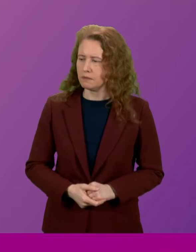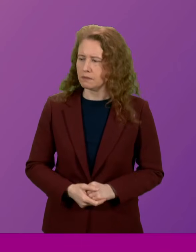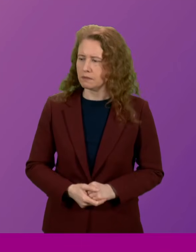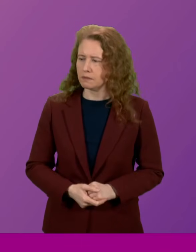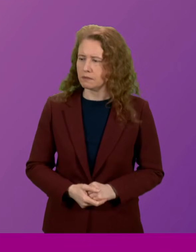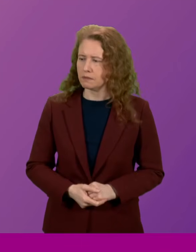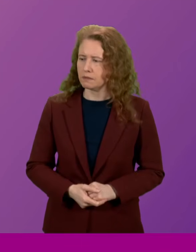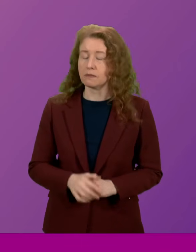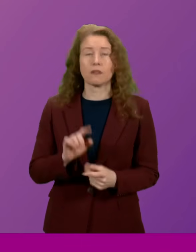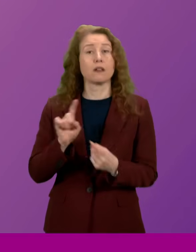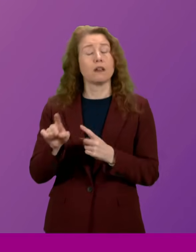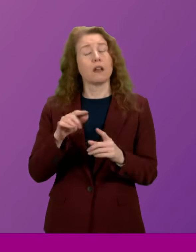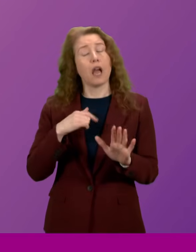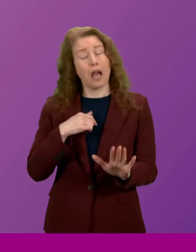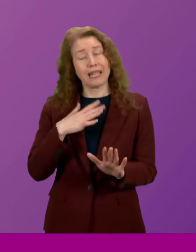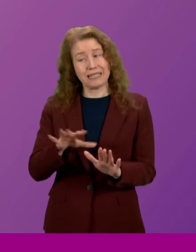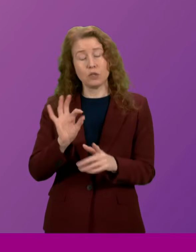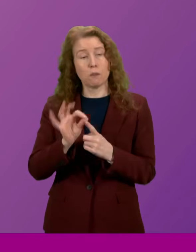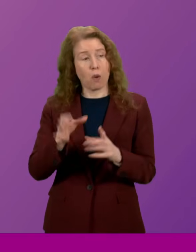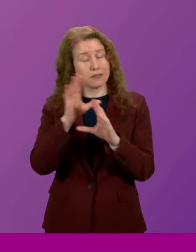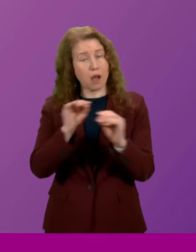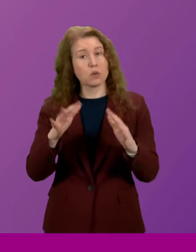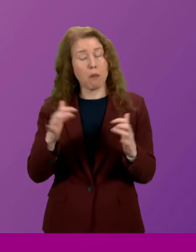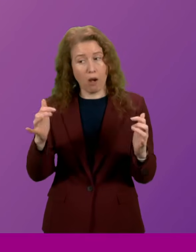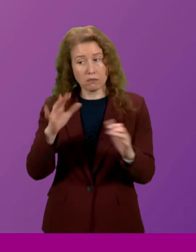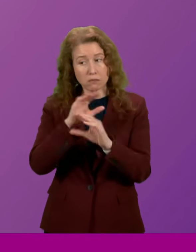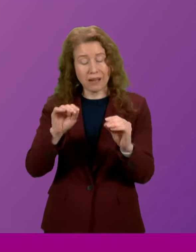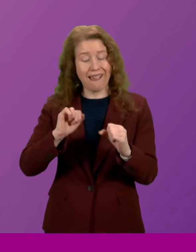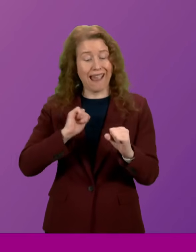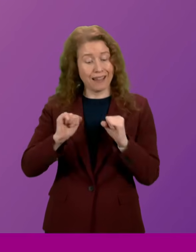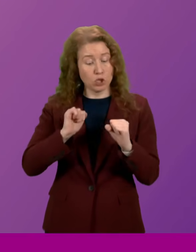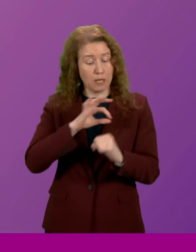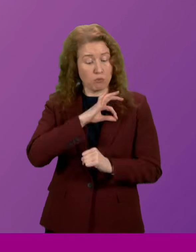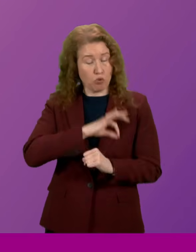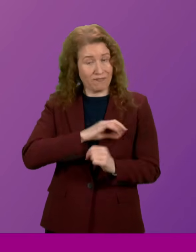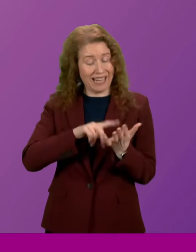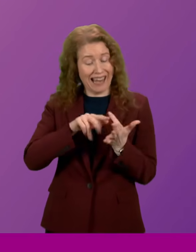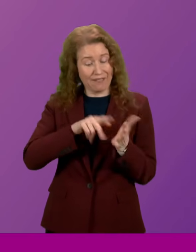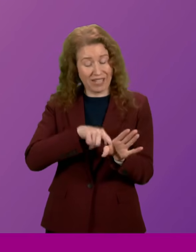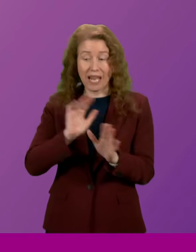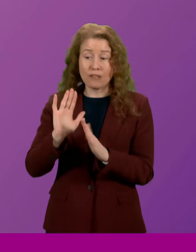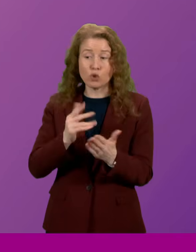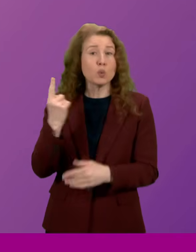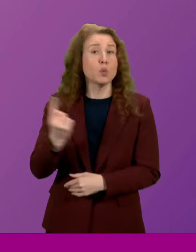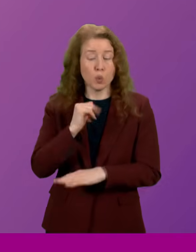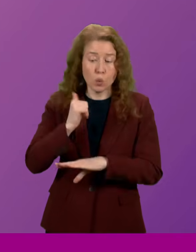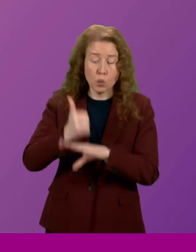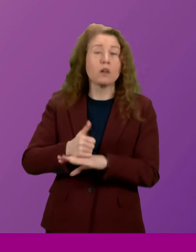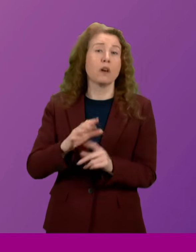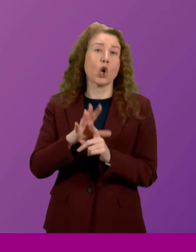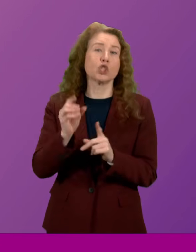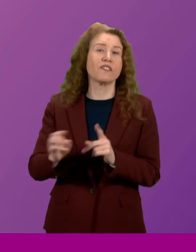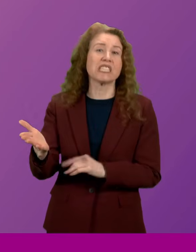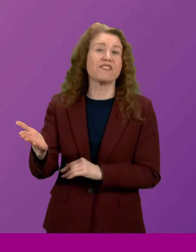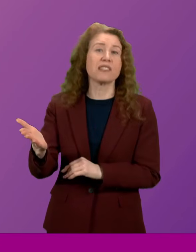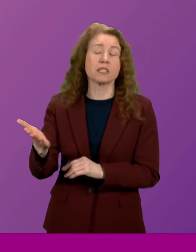I think for completeness, I should point out to Parliament that the Energy Profits Levy was introduced by the Conservative government in the first place.